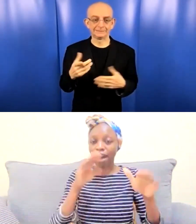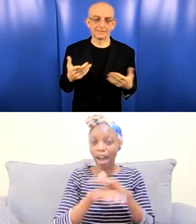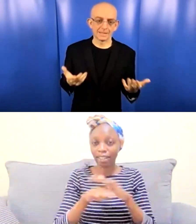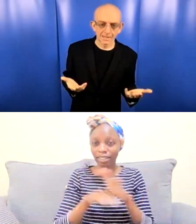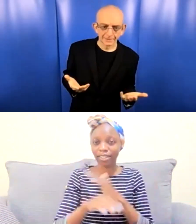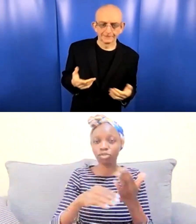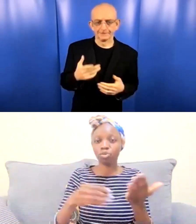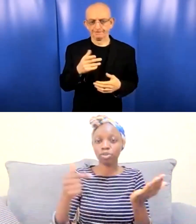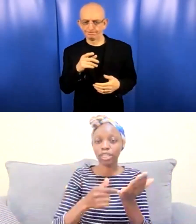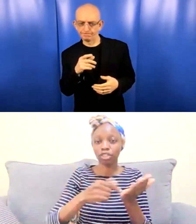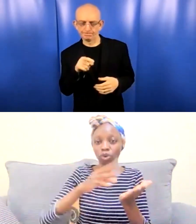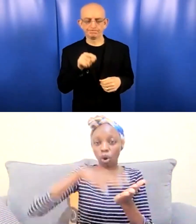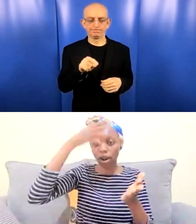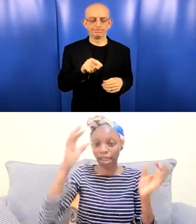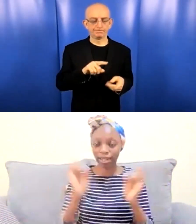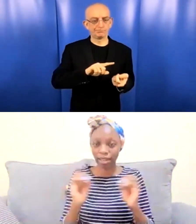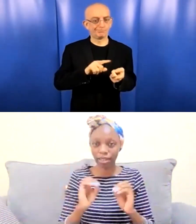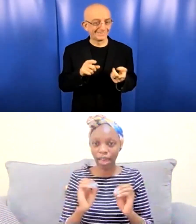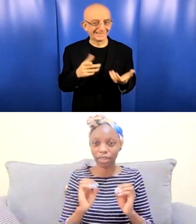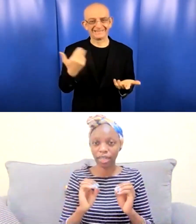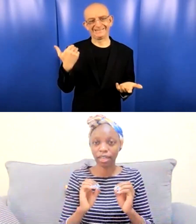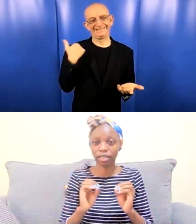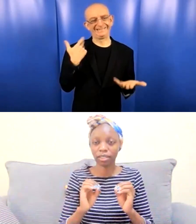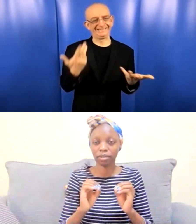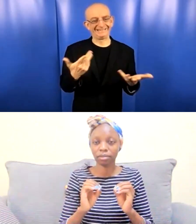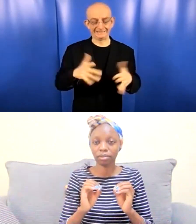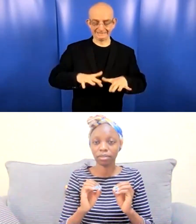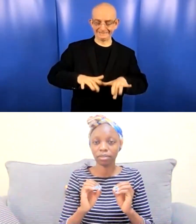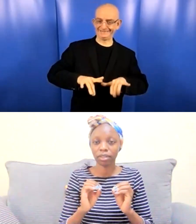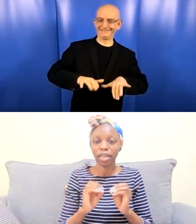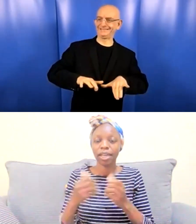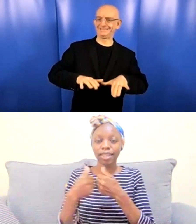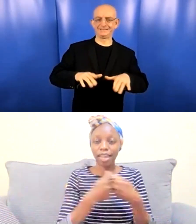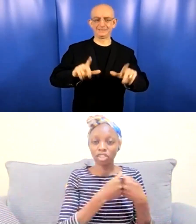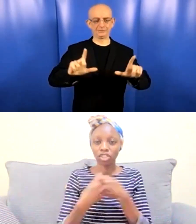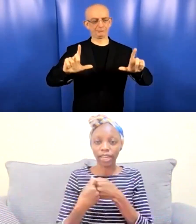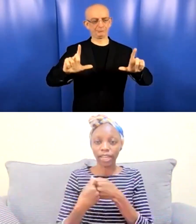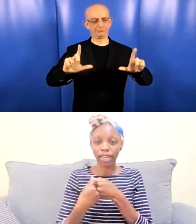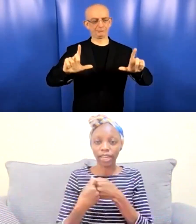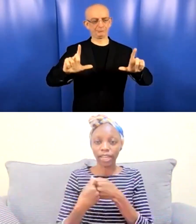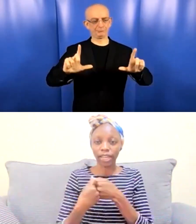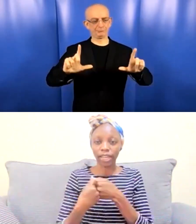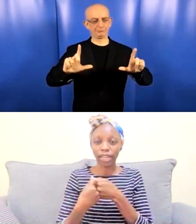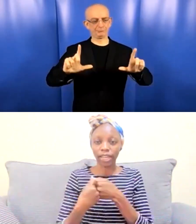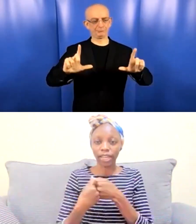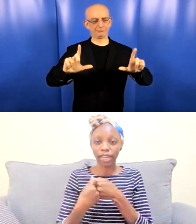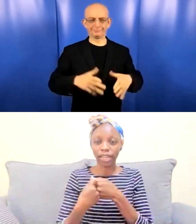learning. The challenge is in accessing the basic internet